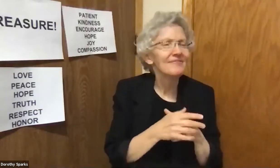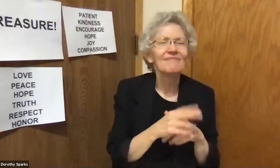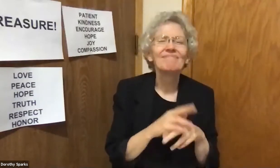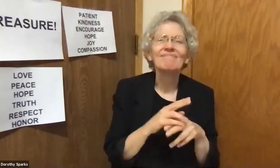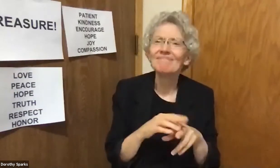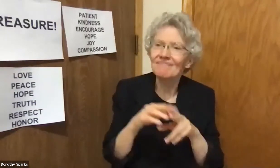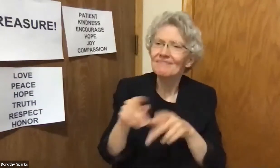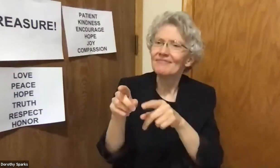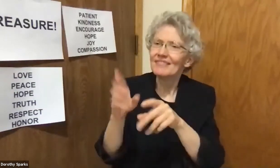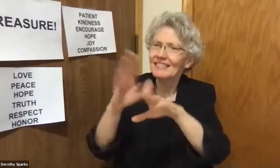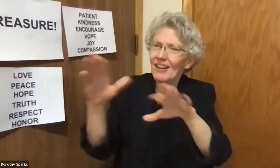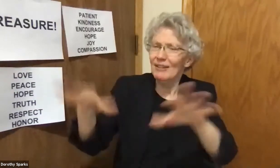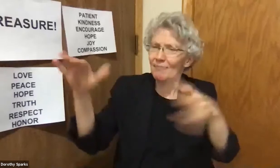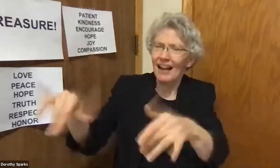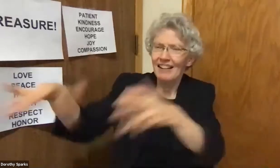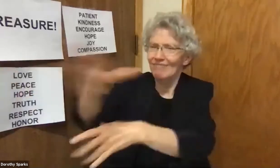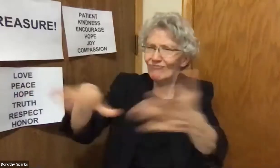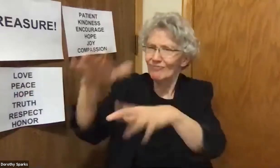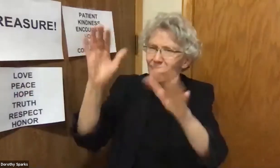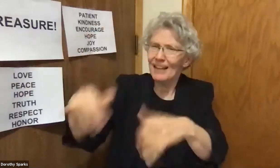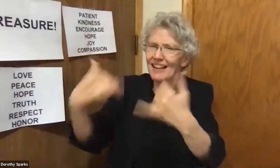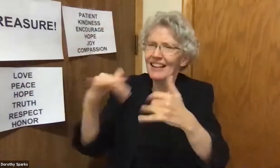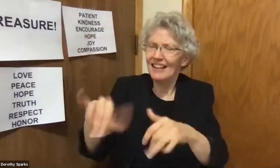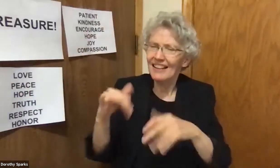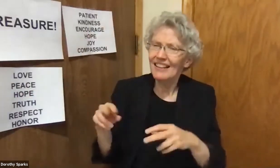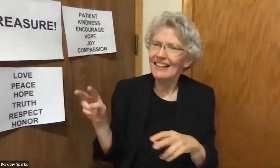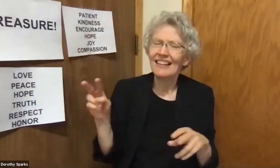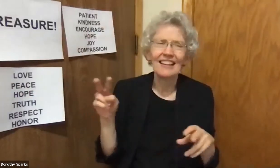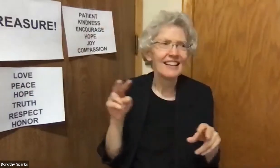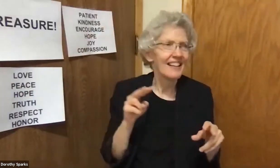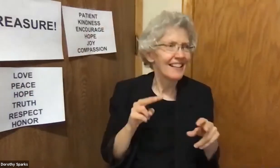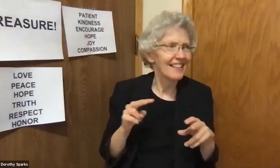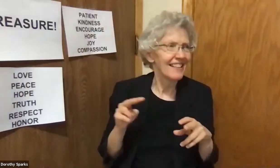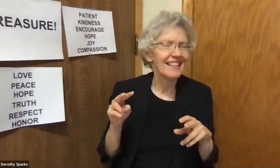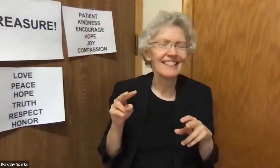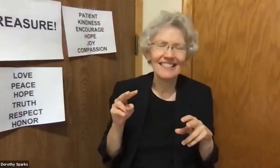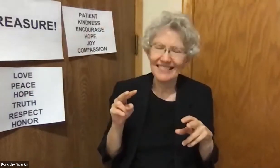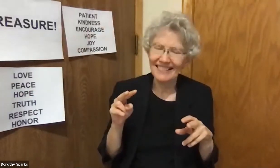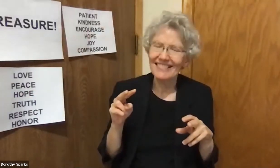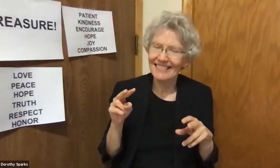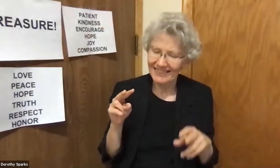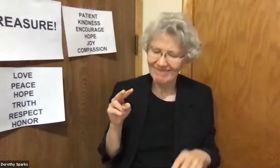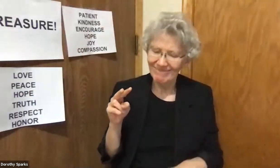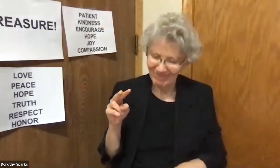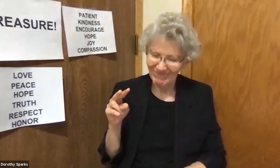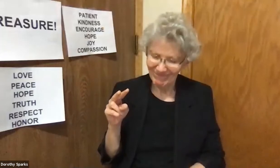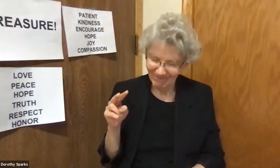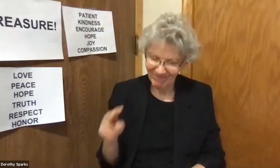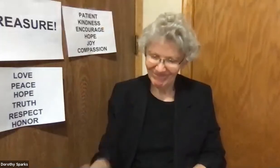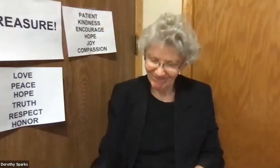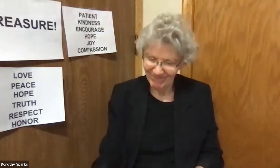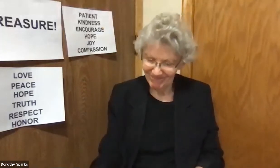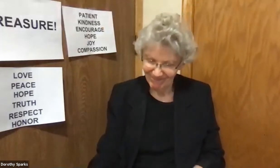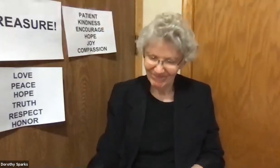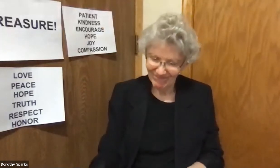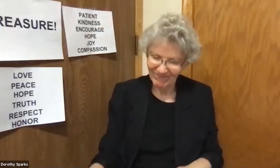and talk with one another and just spend time. Children were playing, men were gathered and talking, and so were the